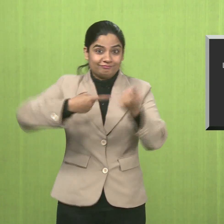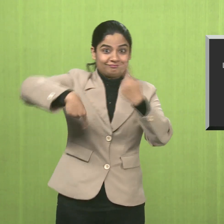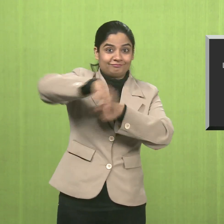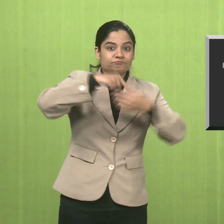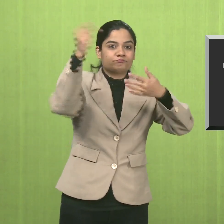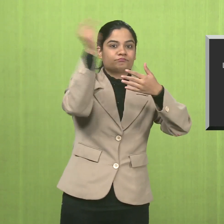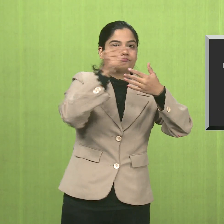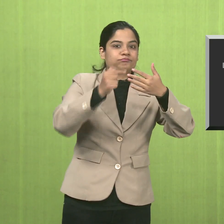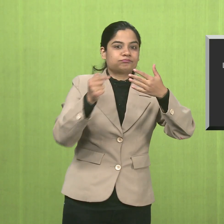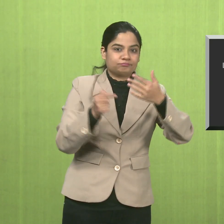Security.